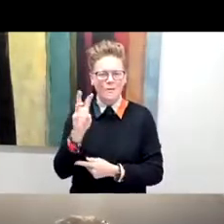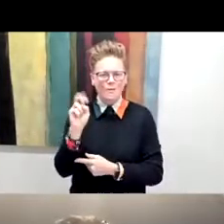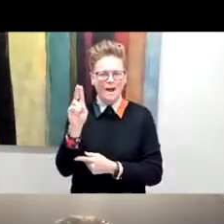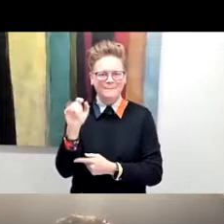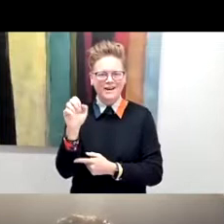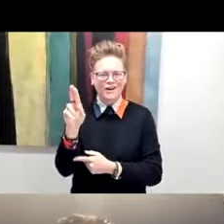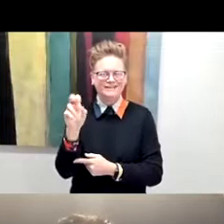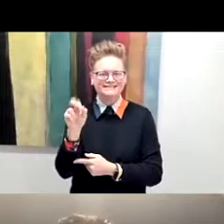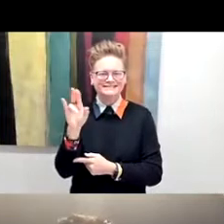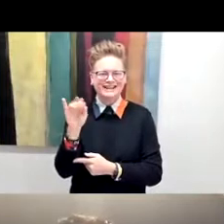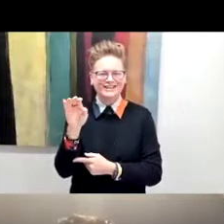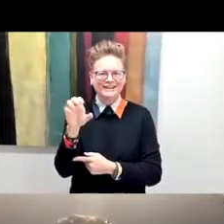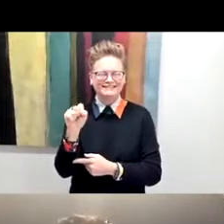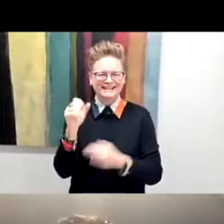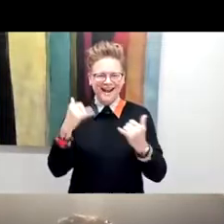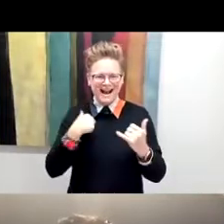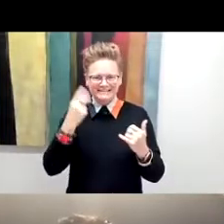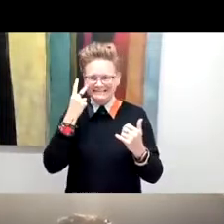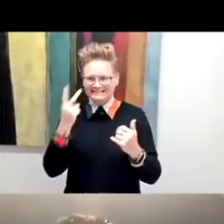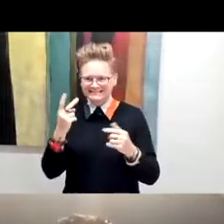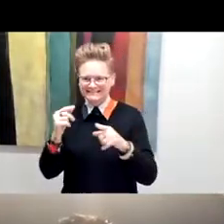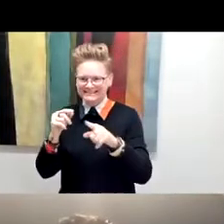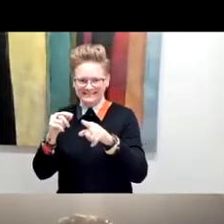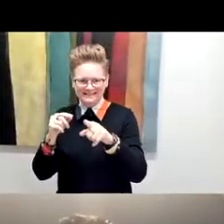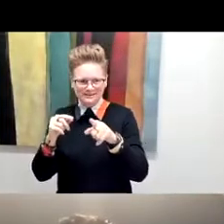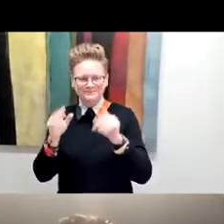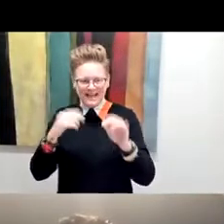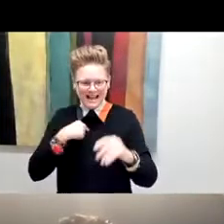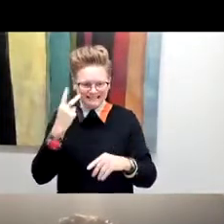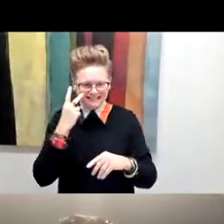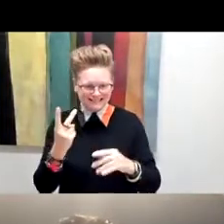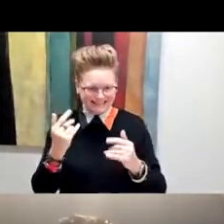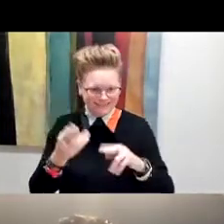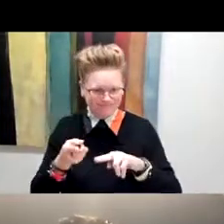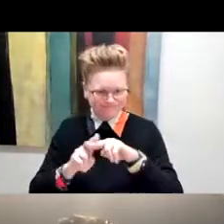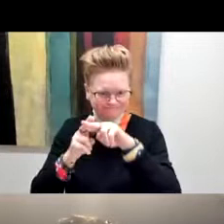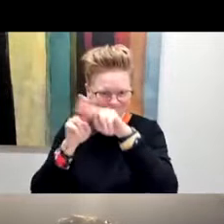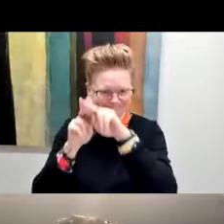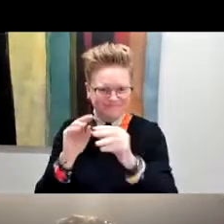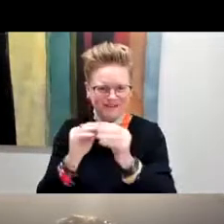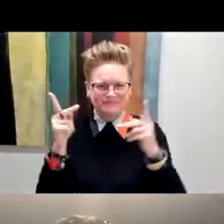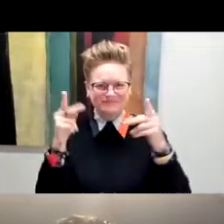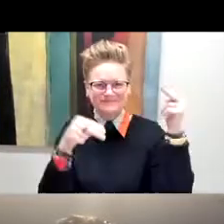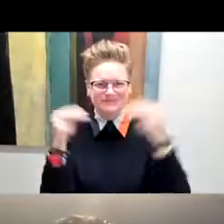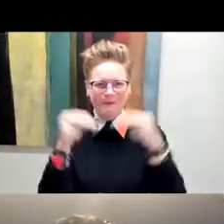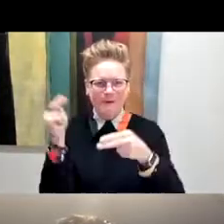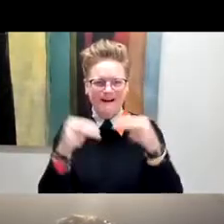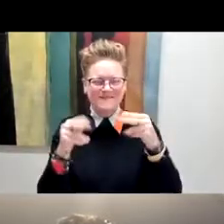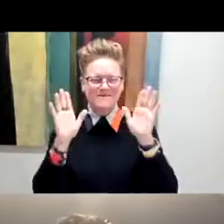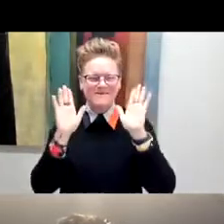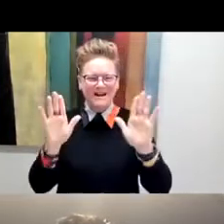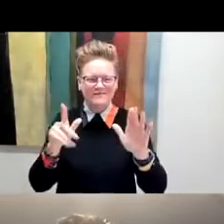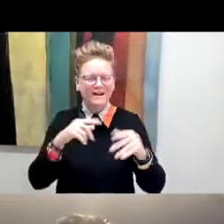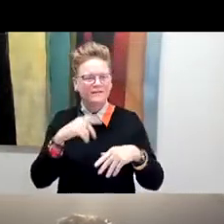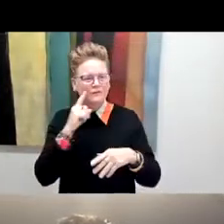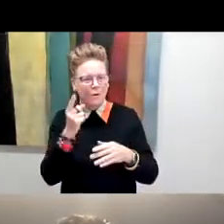everybody. Welcome to our webinar series. I see that we're getting more and